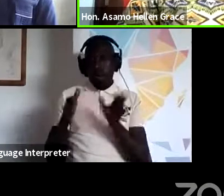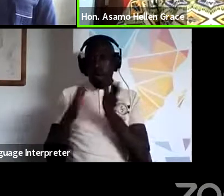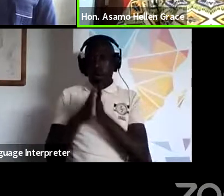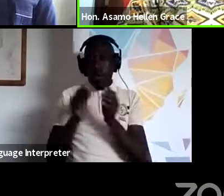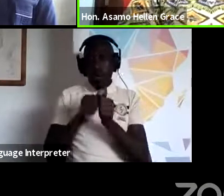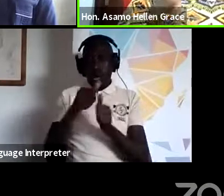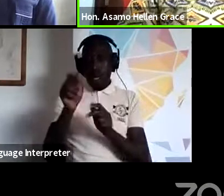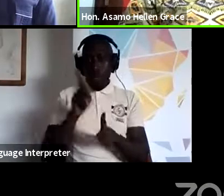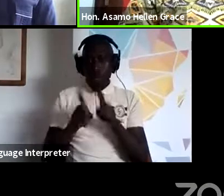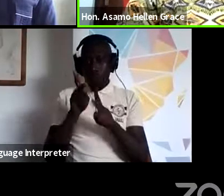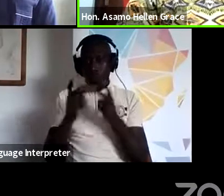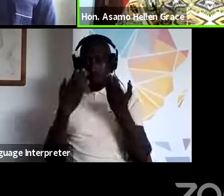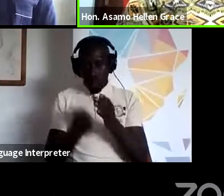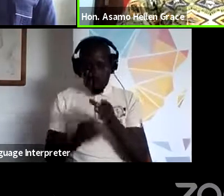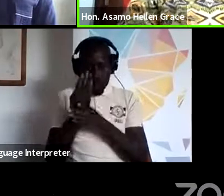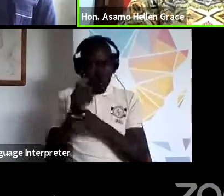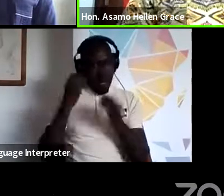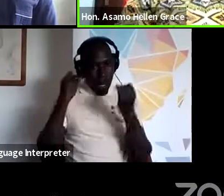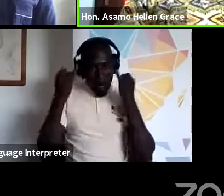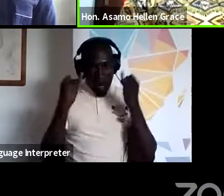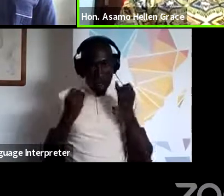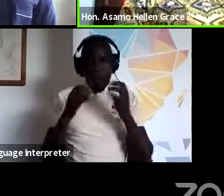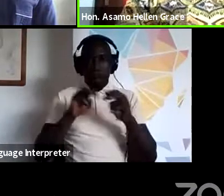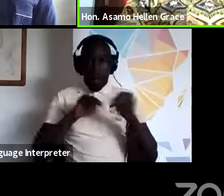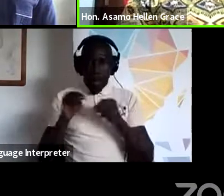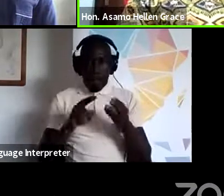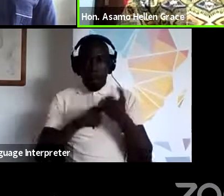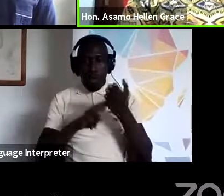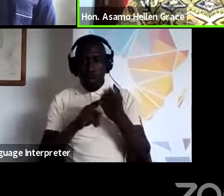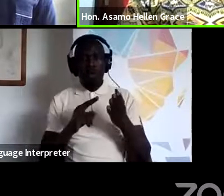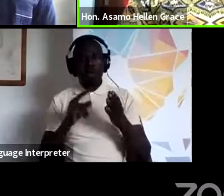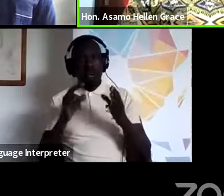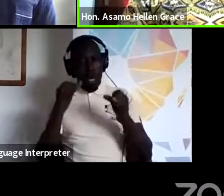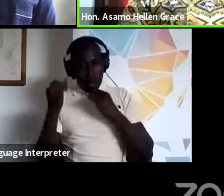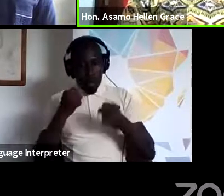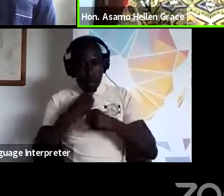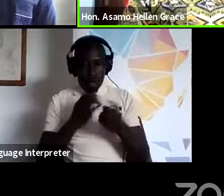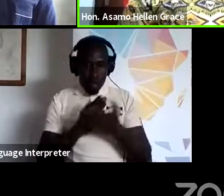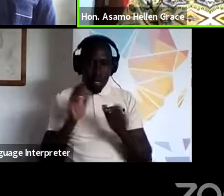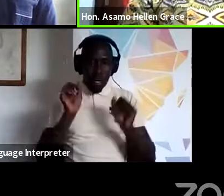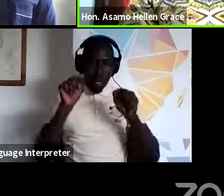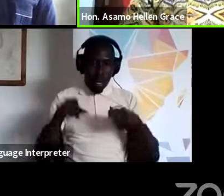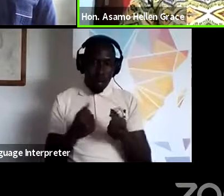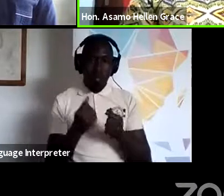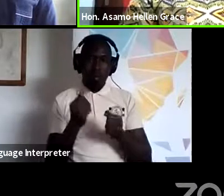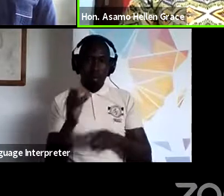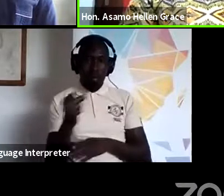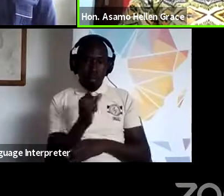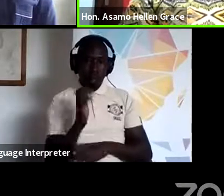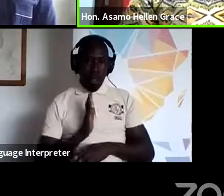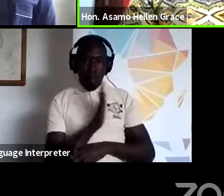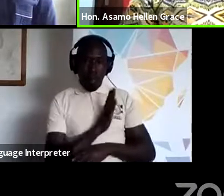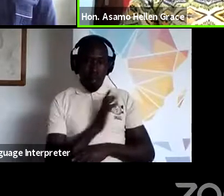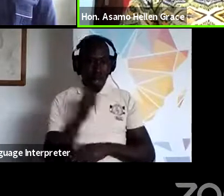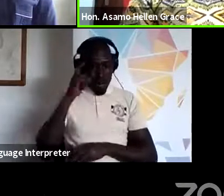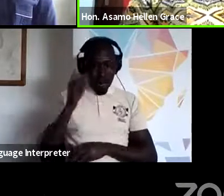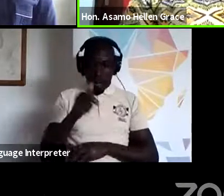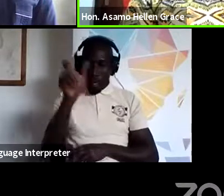people, they will come up with the ideas, and then we're able to use those ideas to ensure that they can get on board. I think Colorado talked